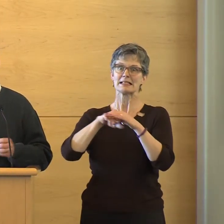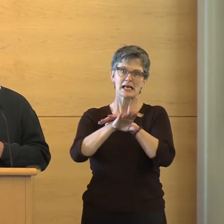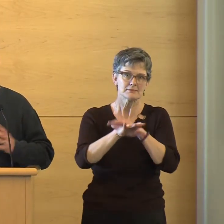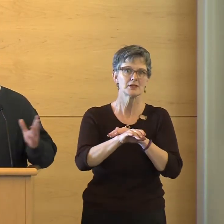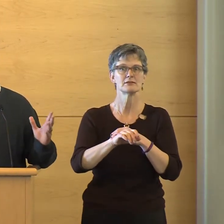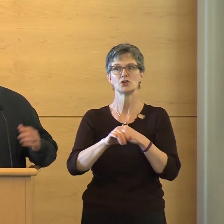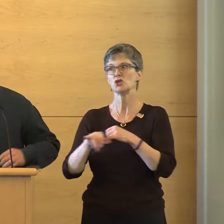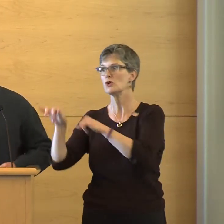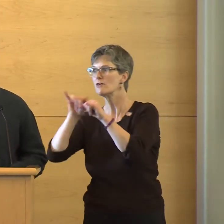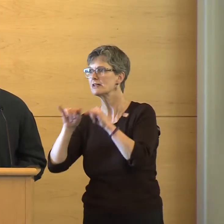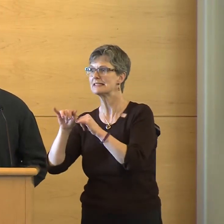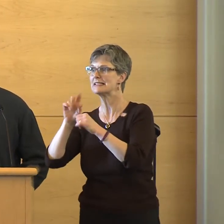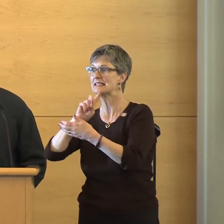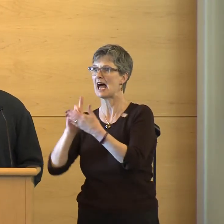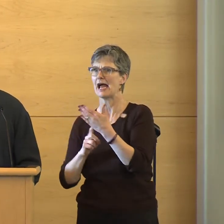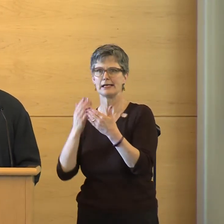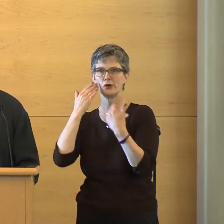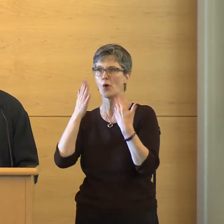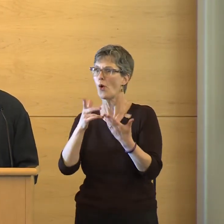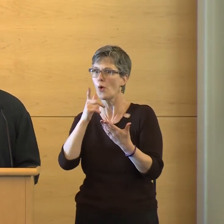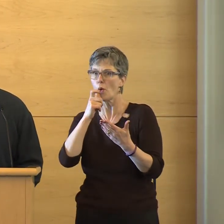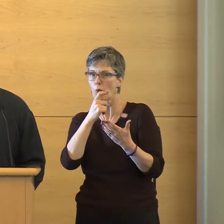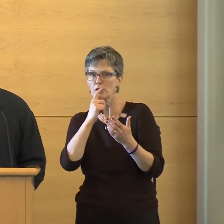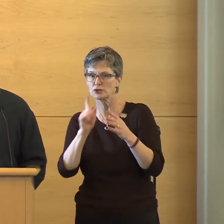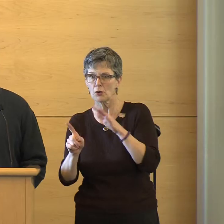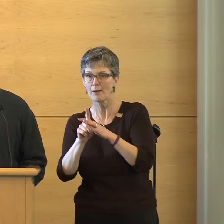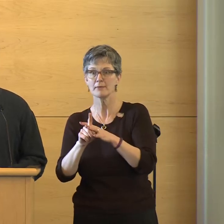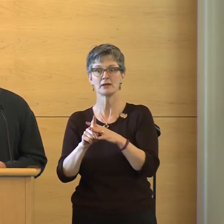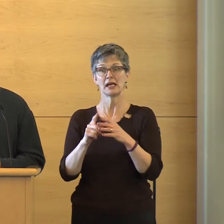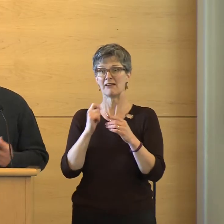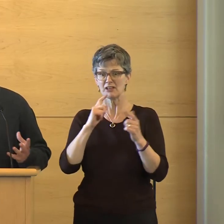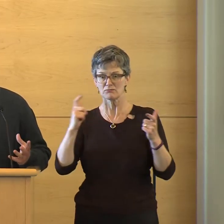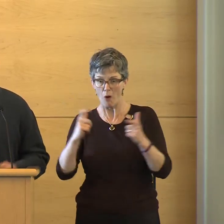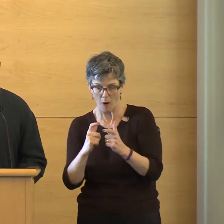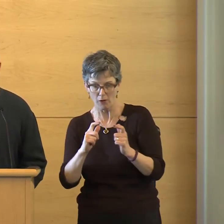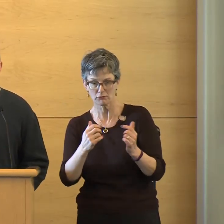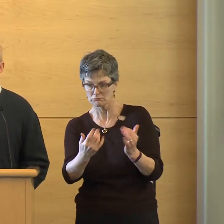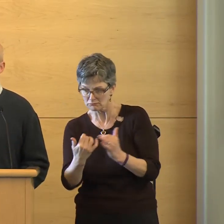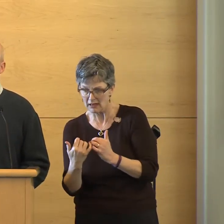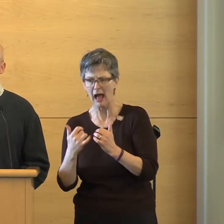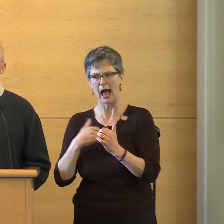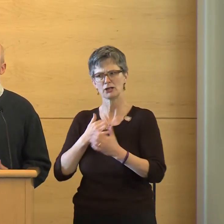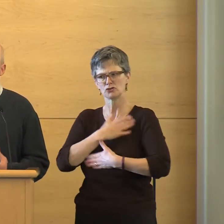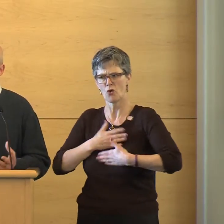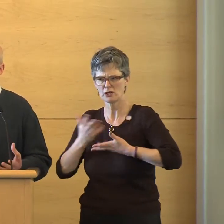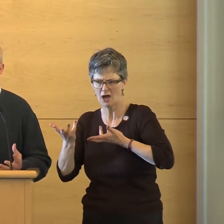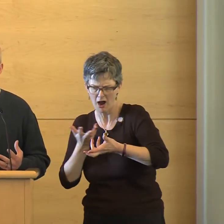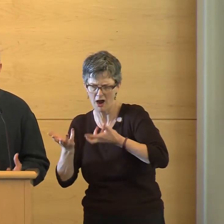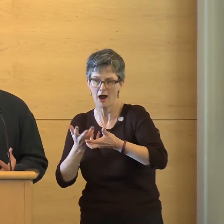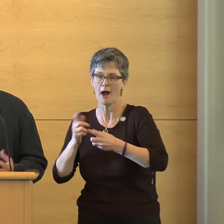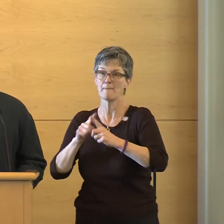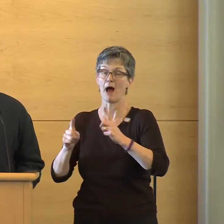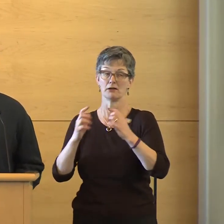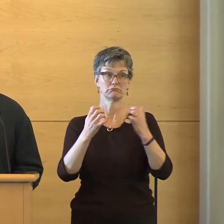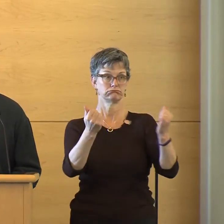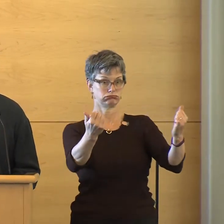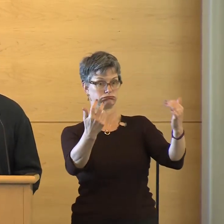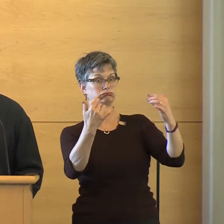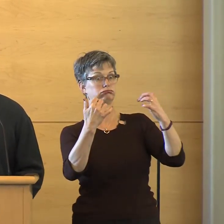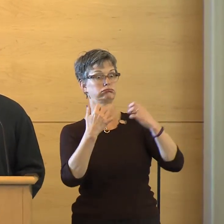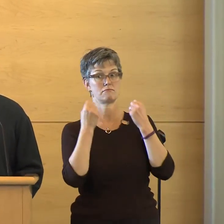Thank you. It's great to see such a large crowd on a Thursday afternoon. You never know what you're going to get talking